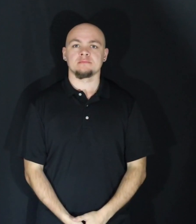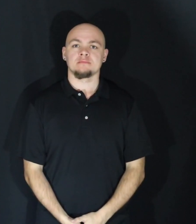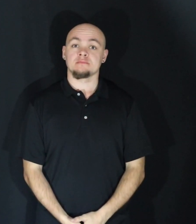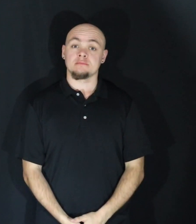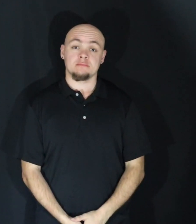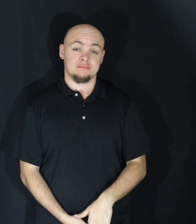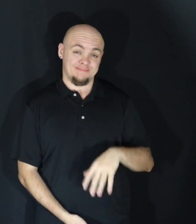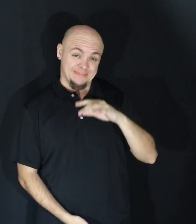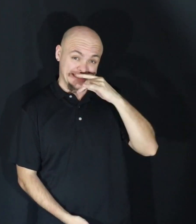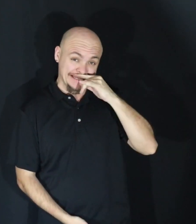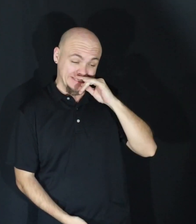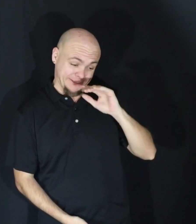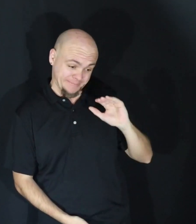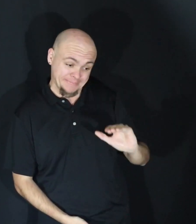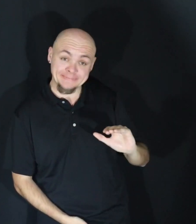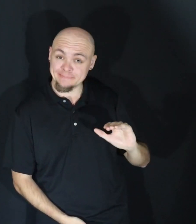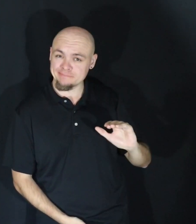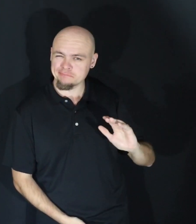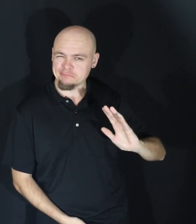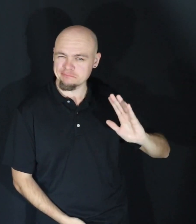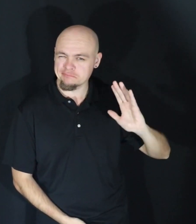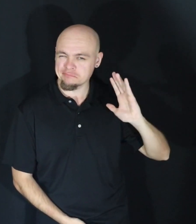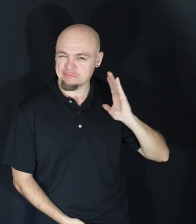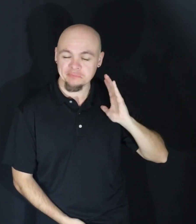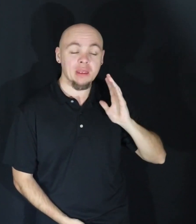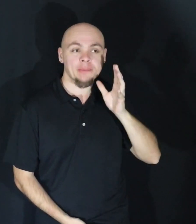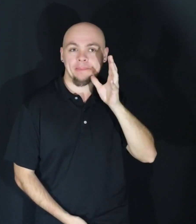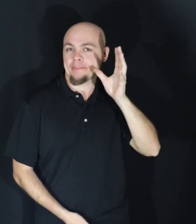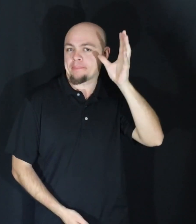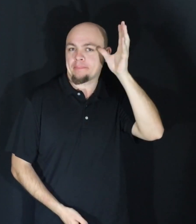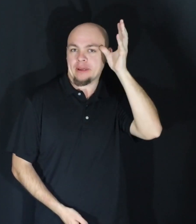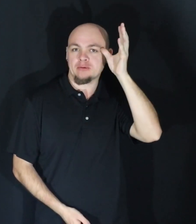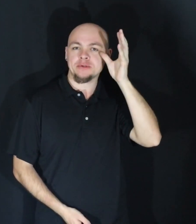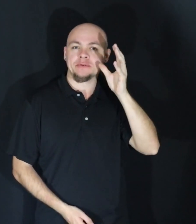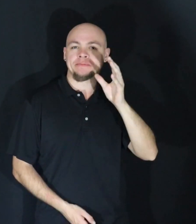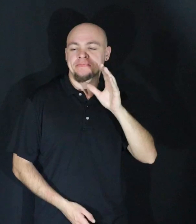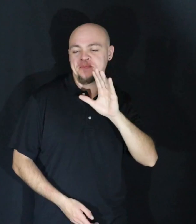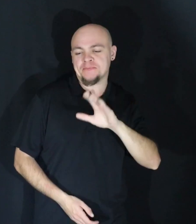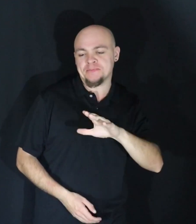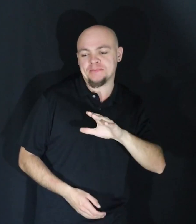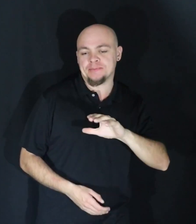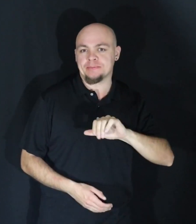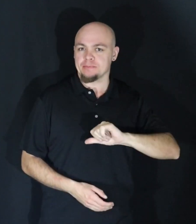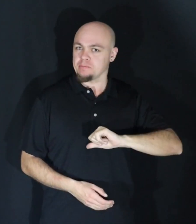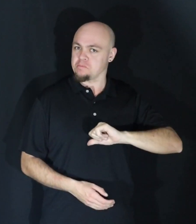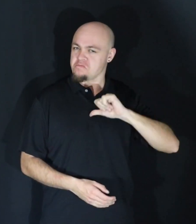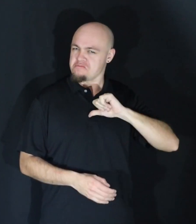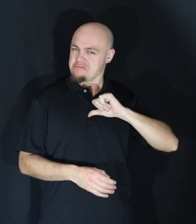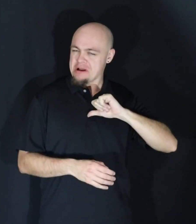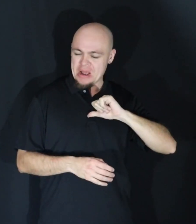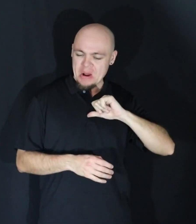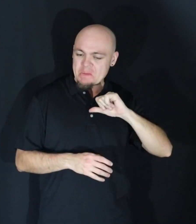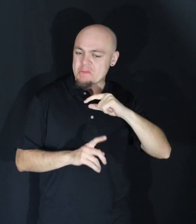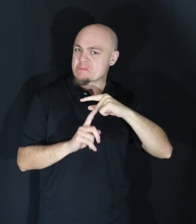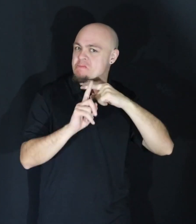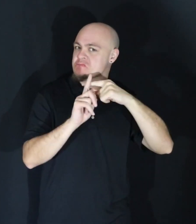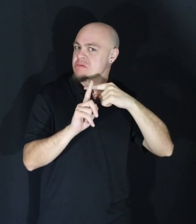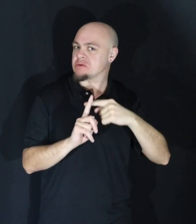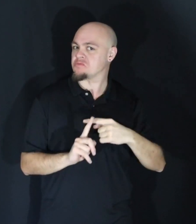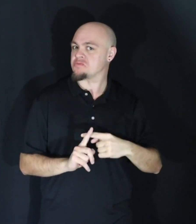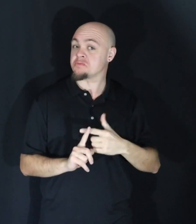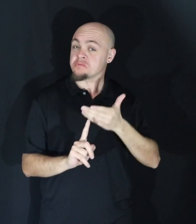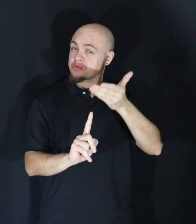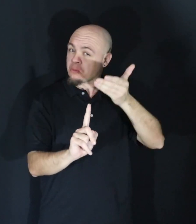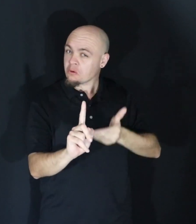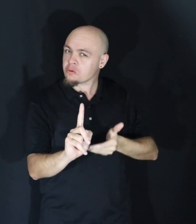As a kid, my parents would always talk about pride in a good way, like taking pride in who